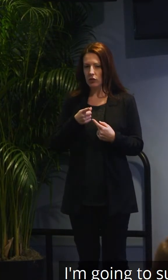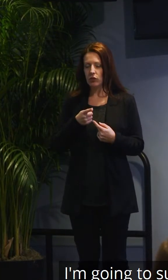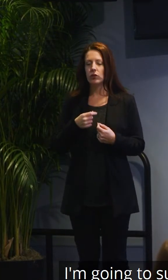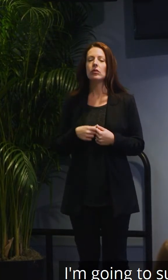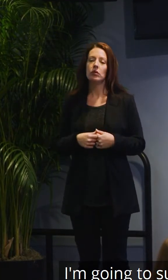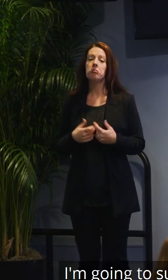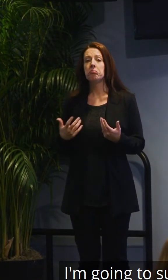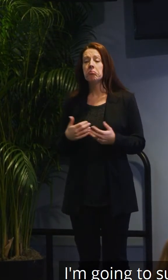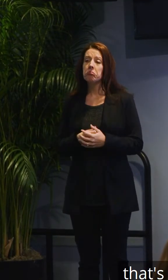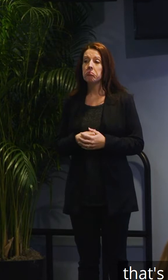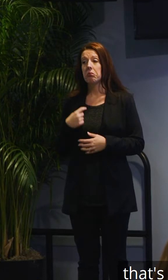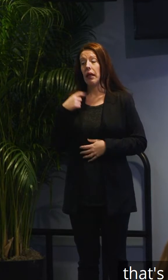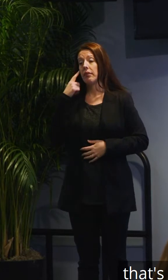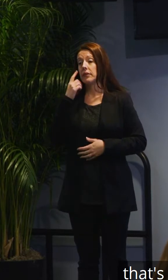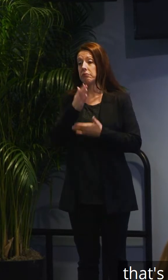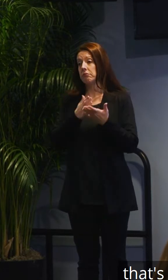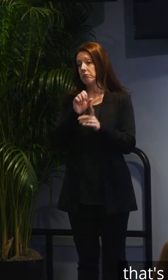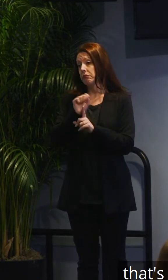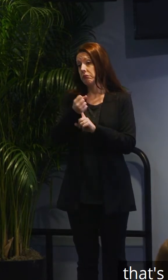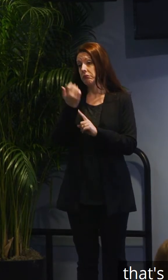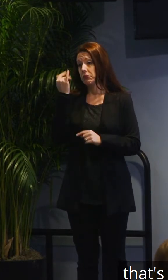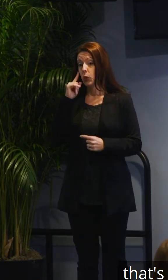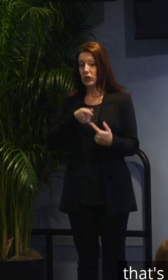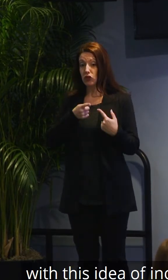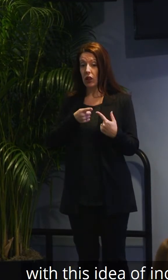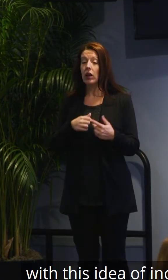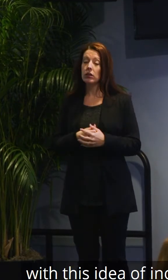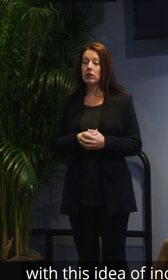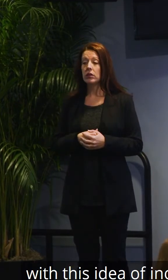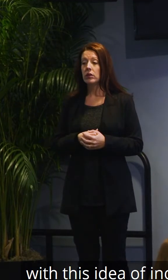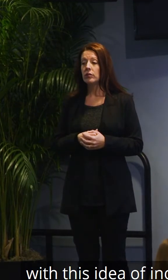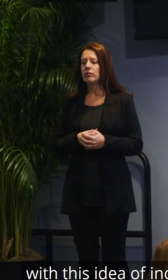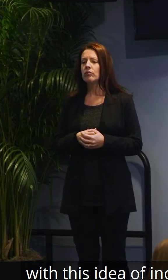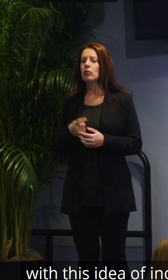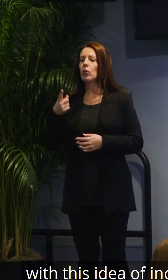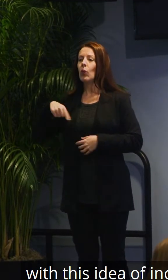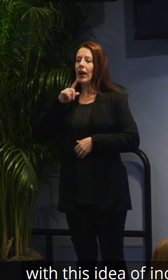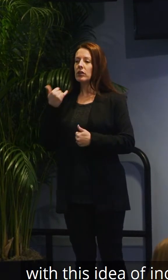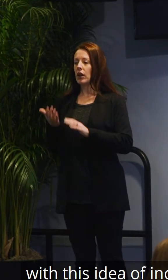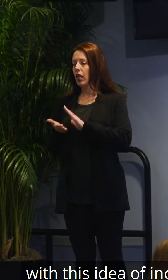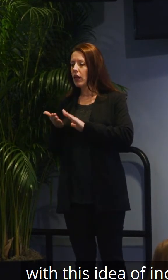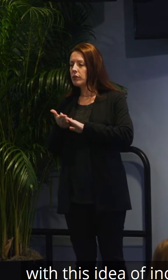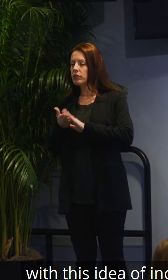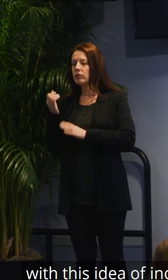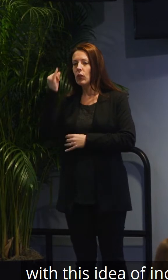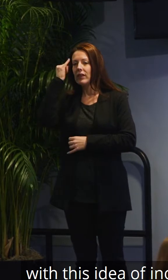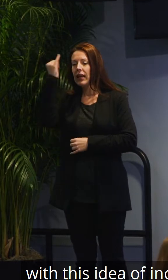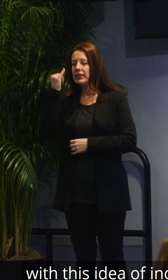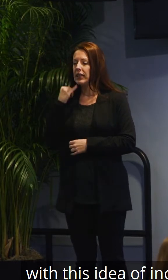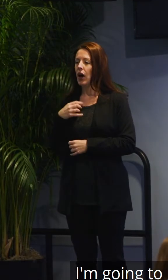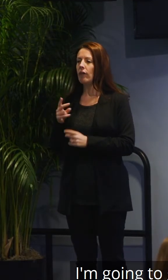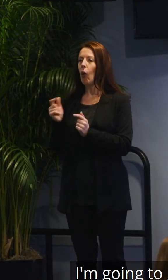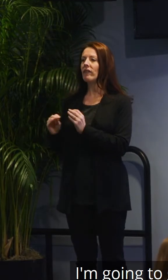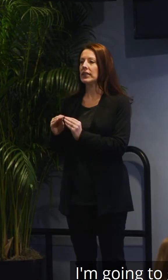that I think in some cases, that's because we still operate with this idea of inoculation and quick fixes